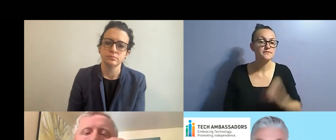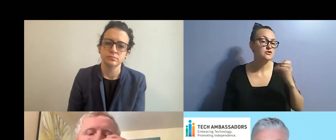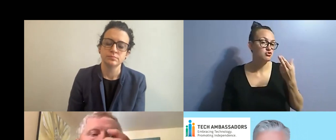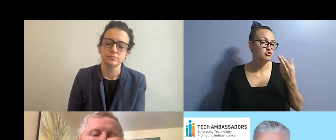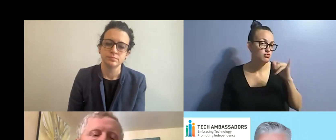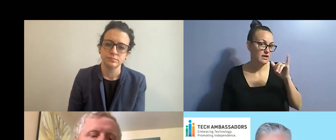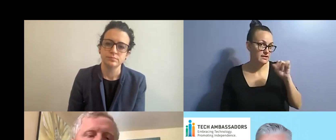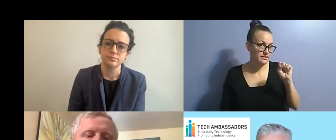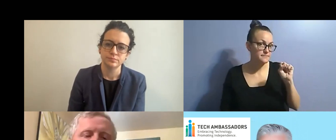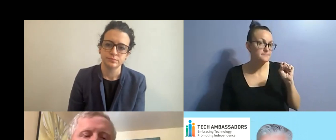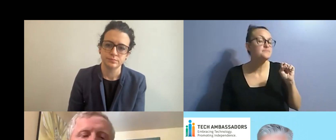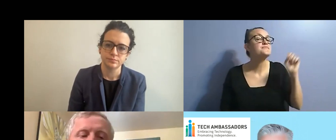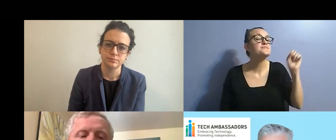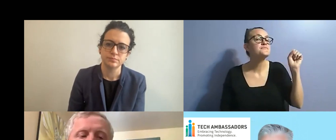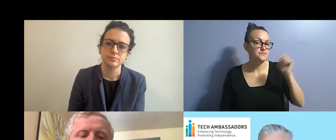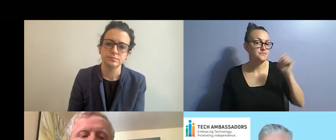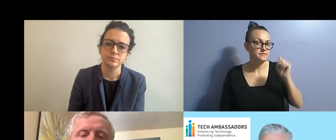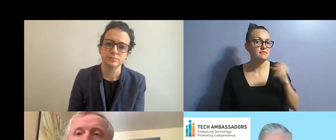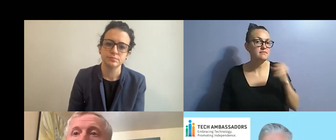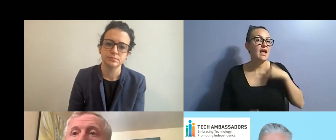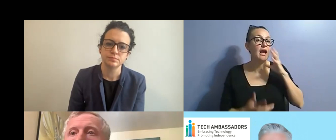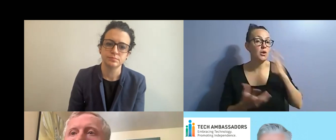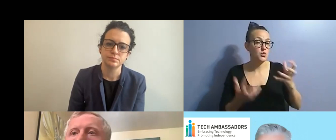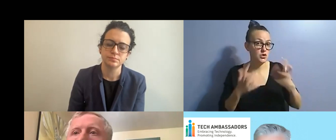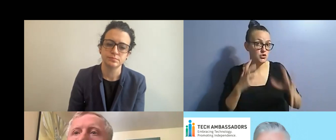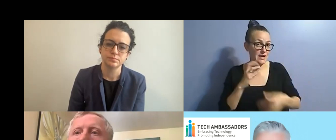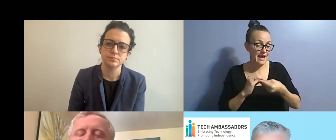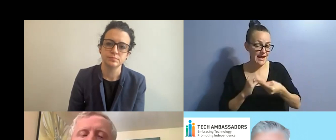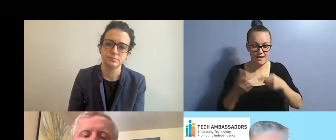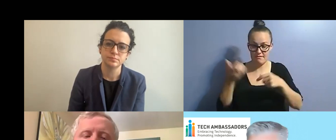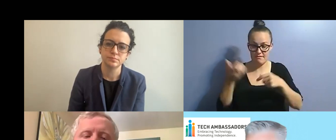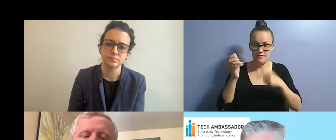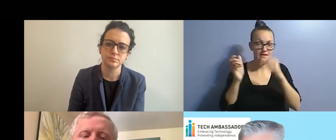add, it's called Pen Friend